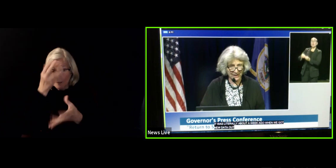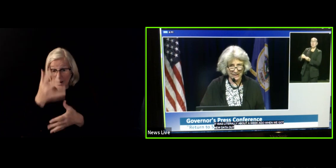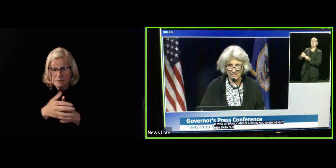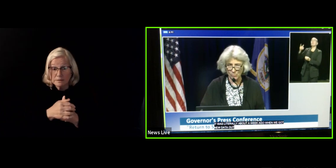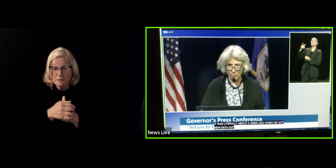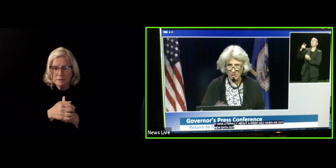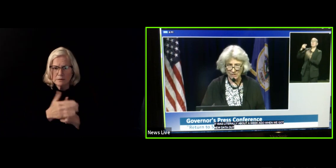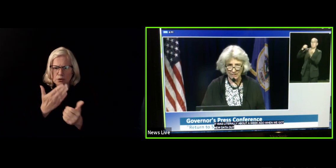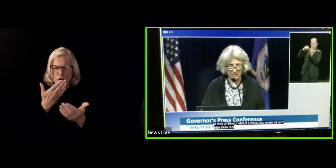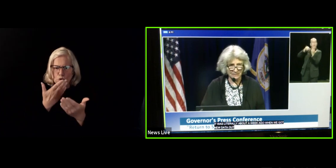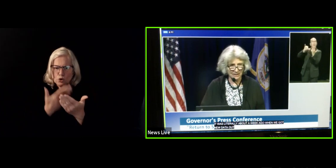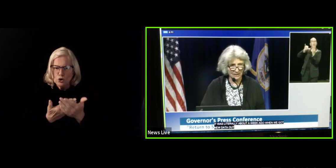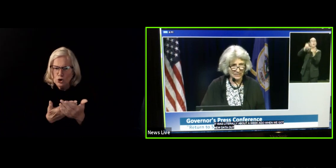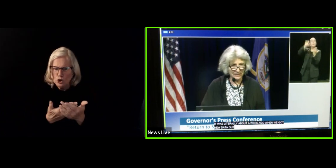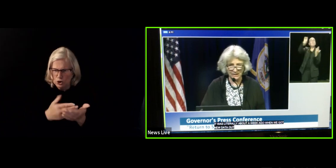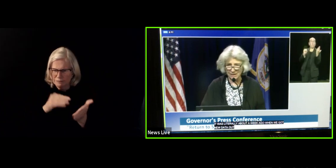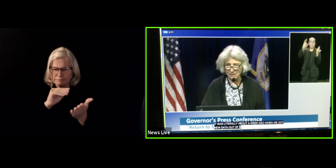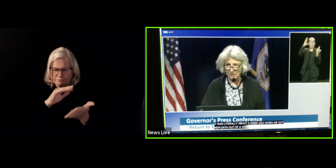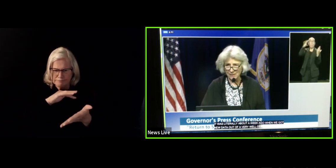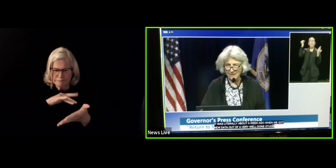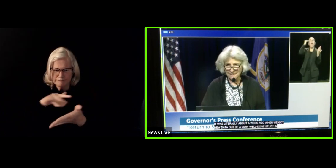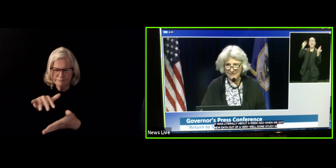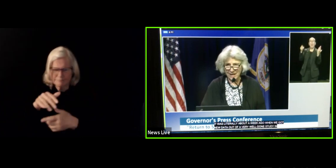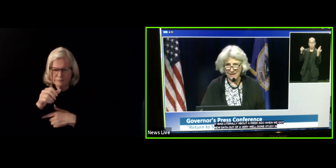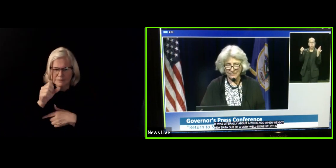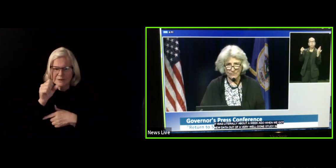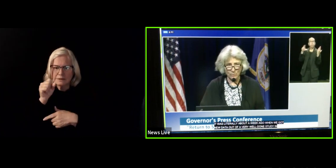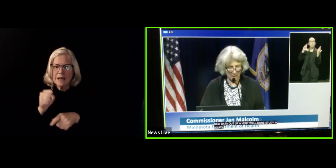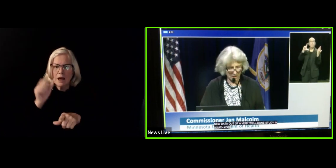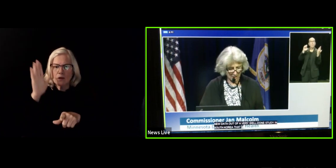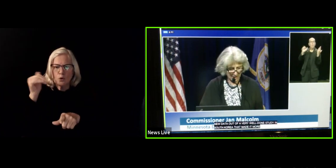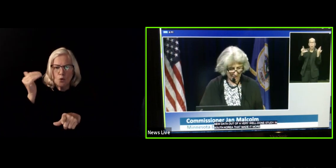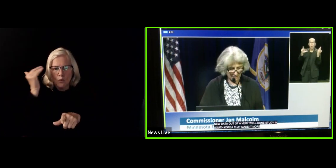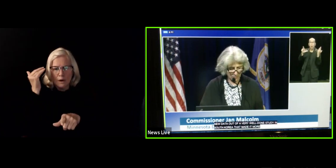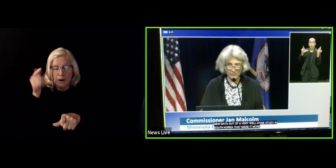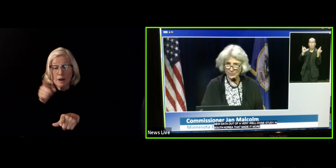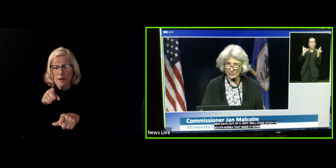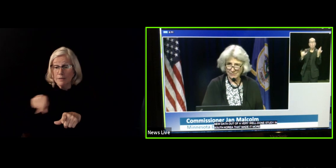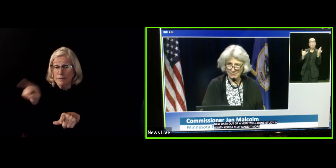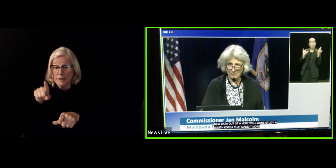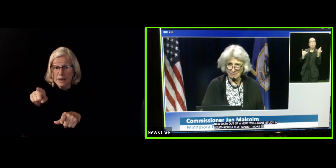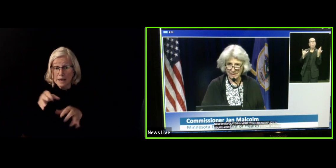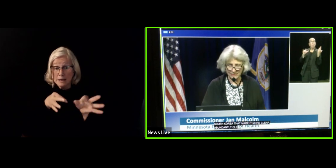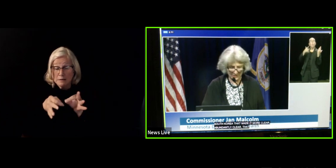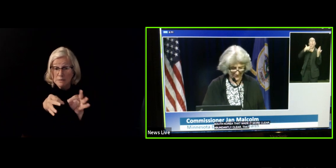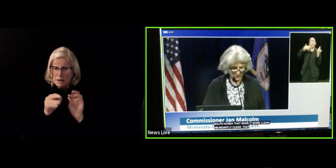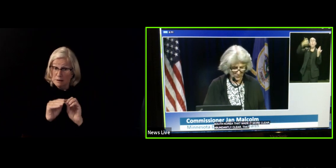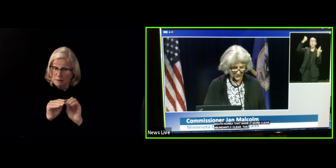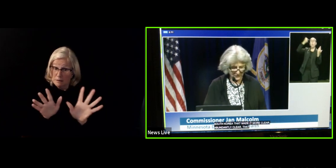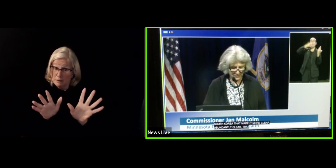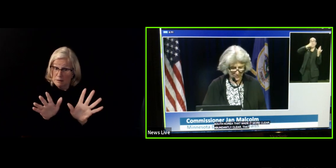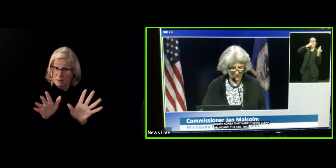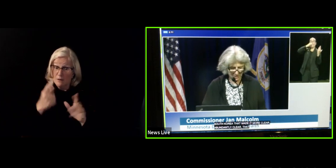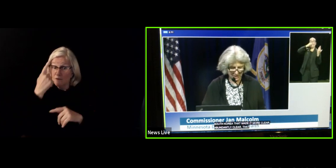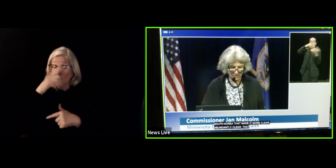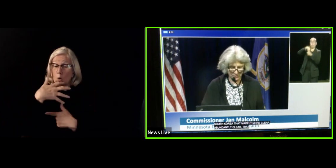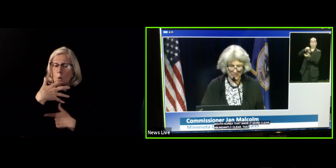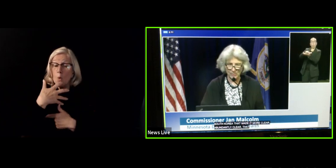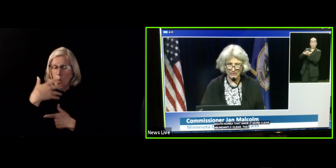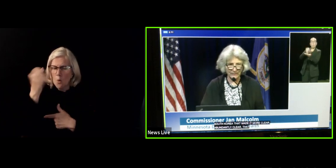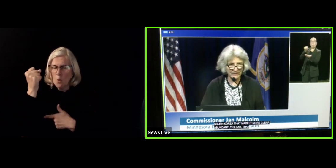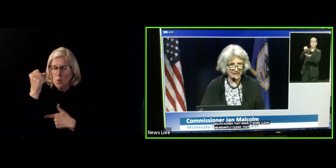it more clear, abundantly clear, that for older kids in the school system, particularly